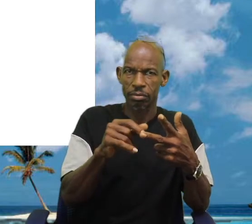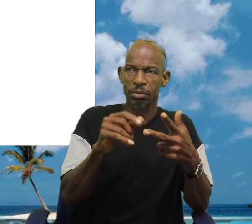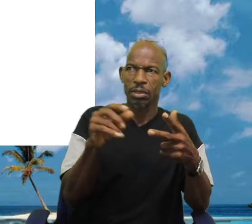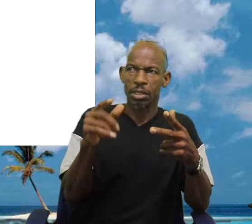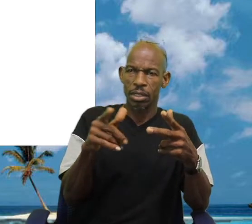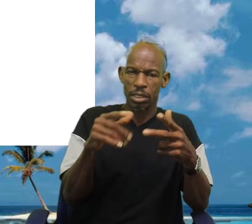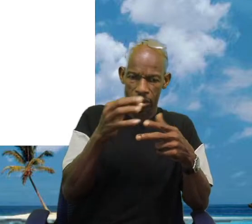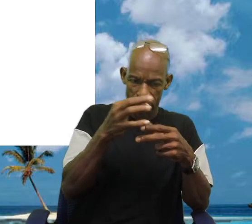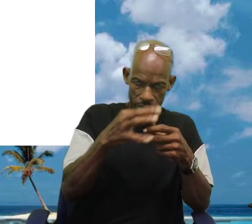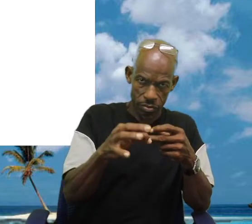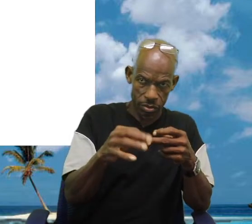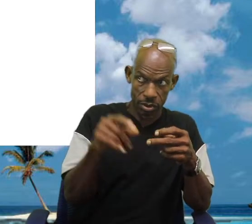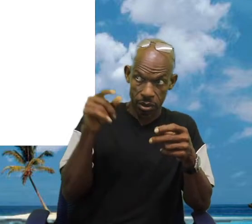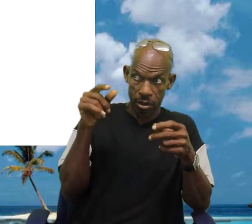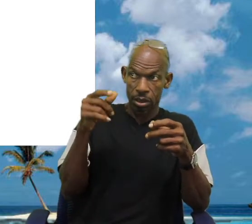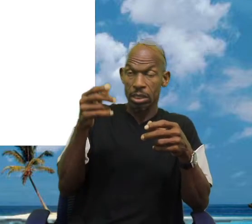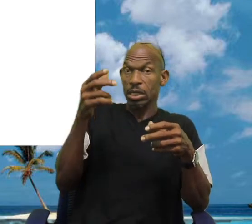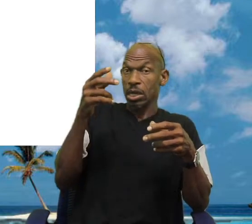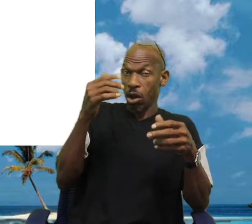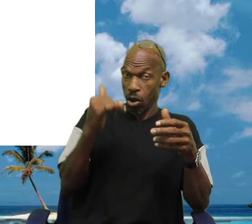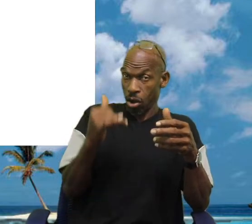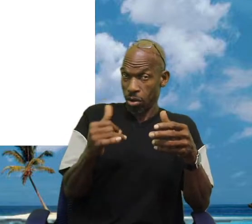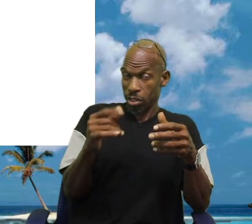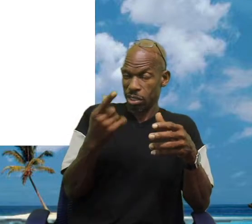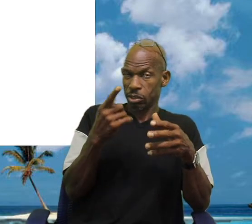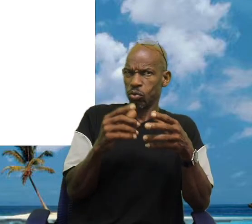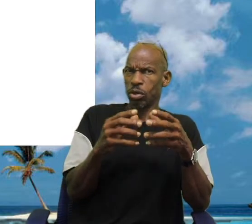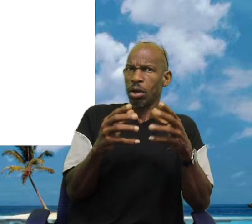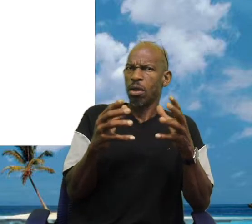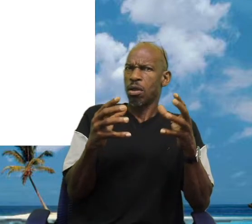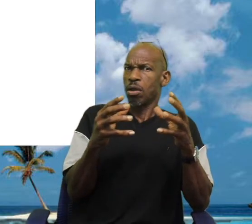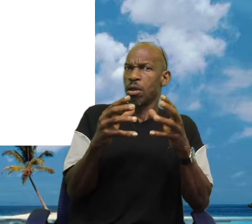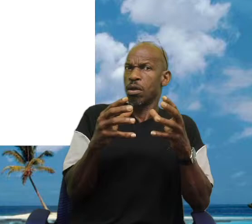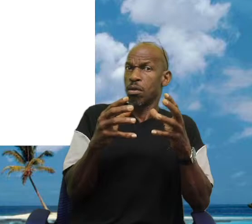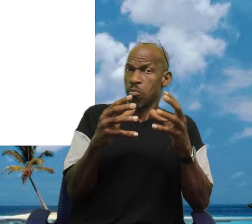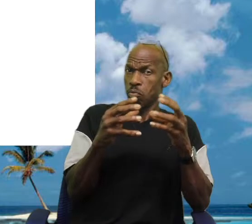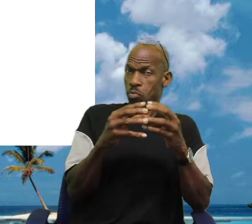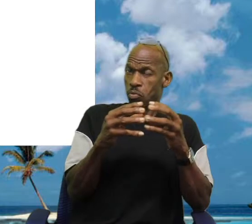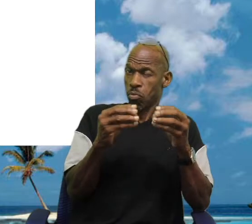is the simple sentence. This is a simple one.